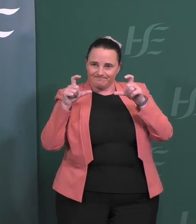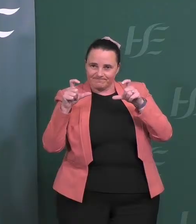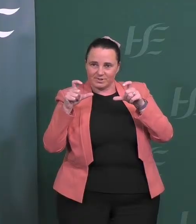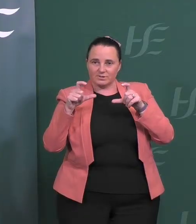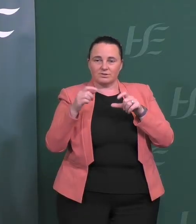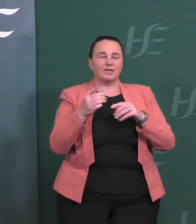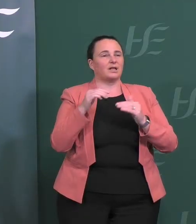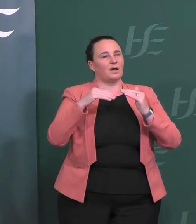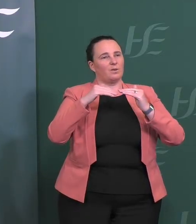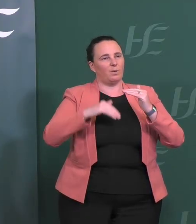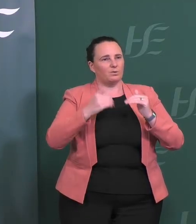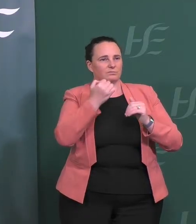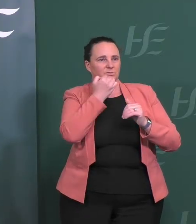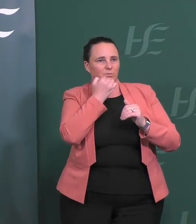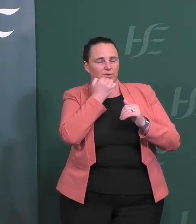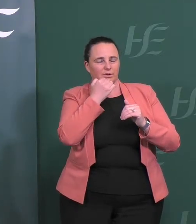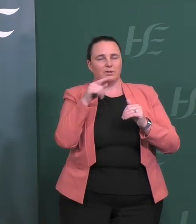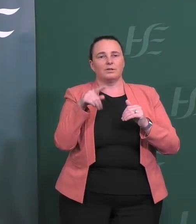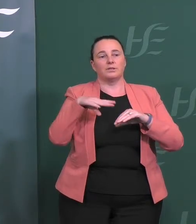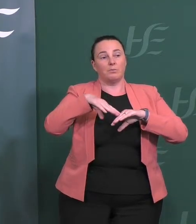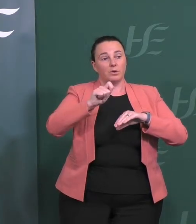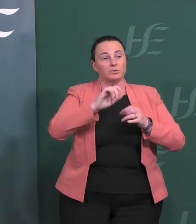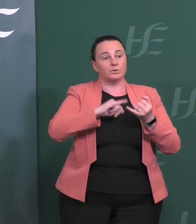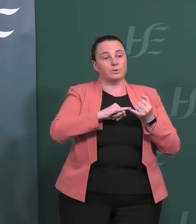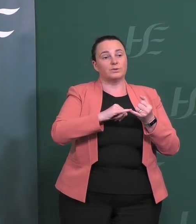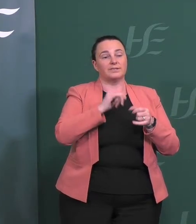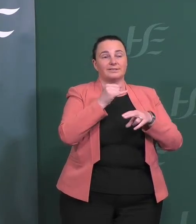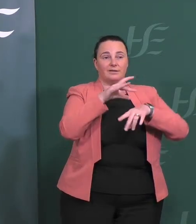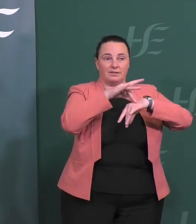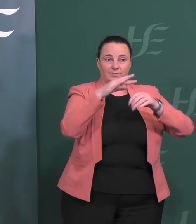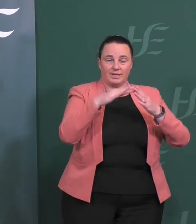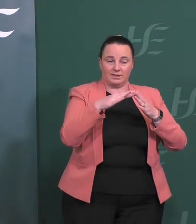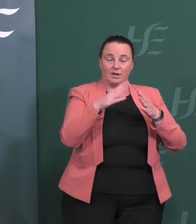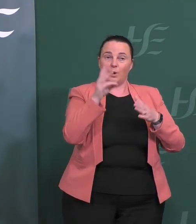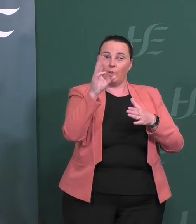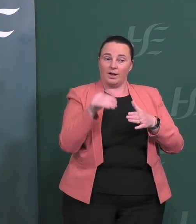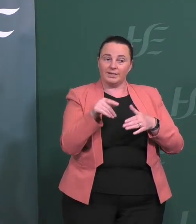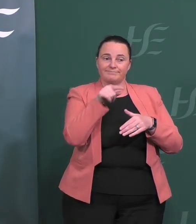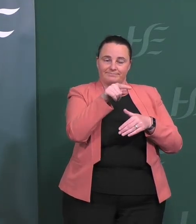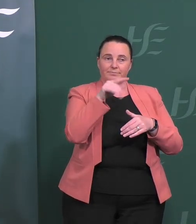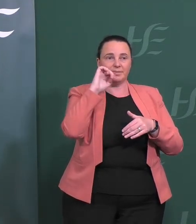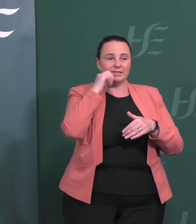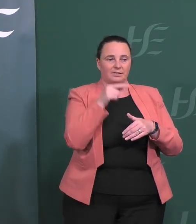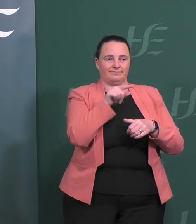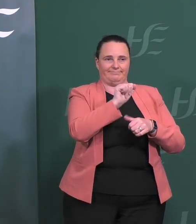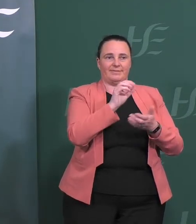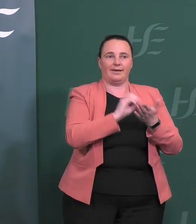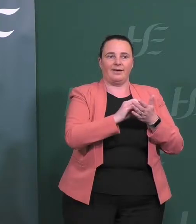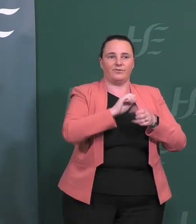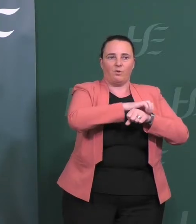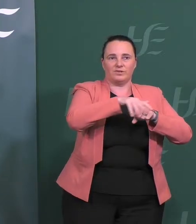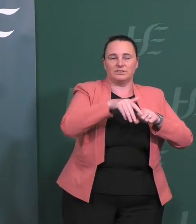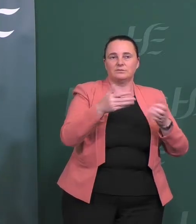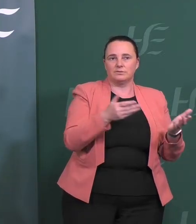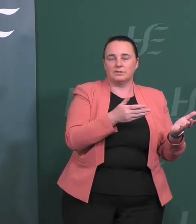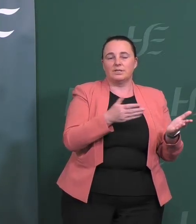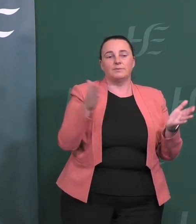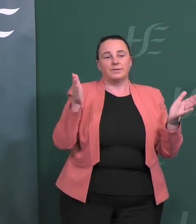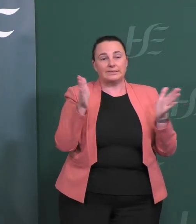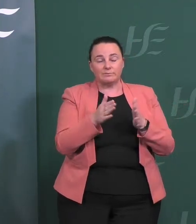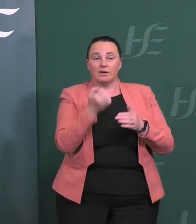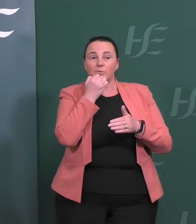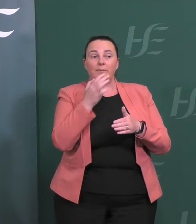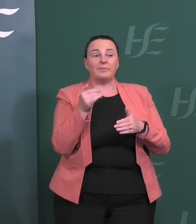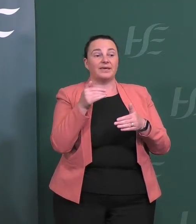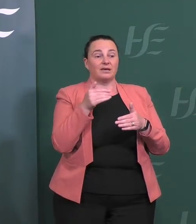early analysis, the majority of cases of COVID in hospital have been admitted because of COVID. A smaller number may have